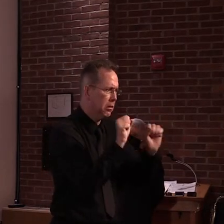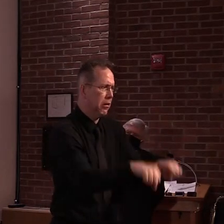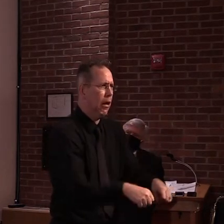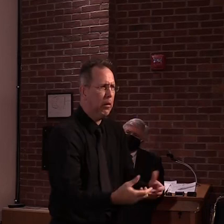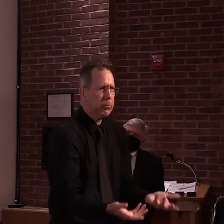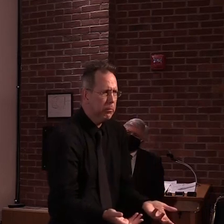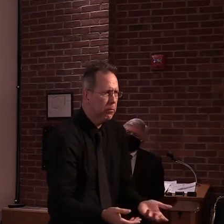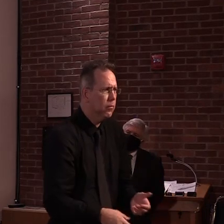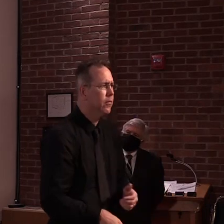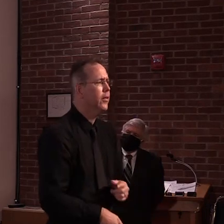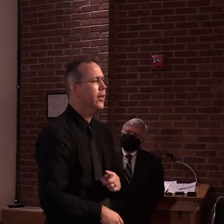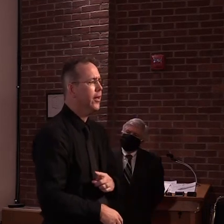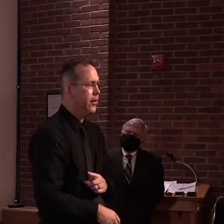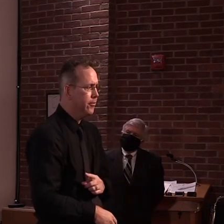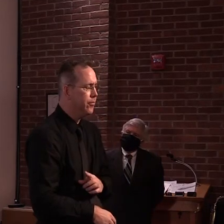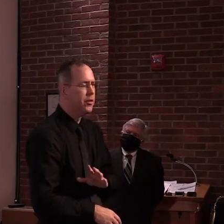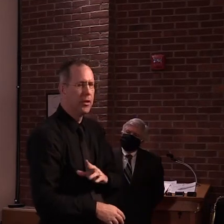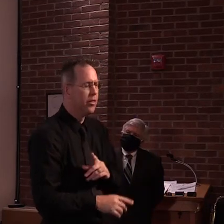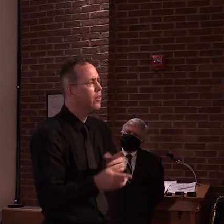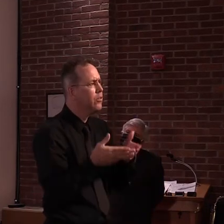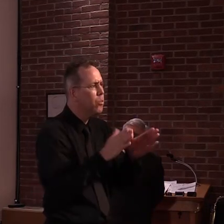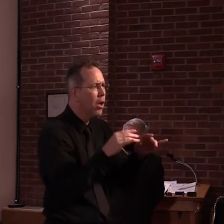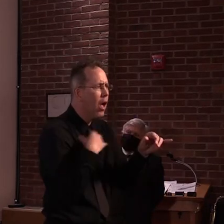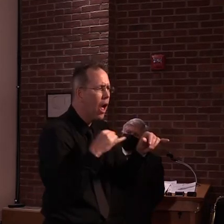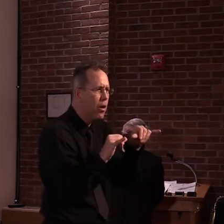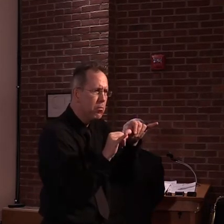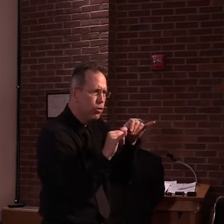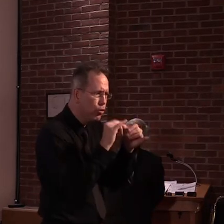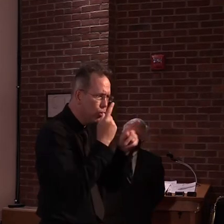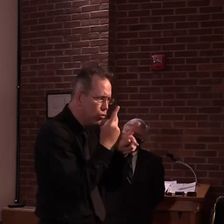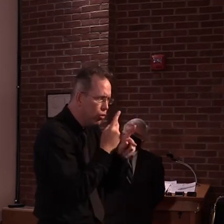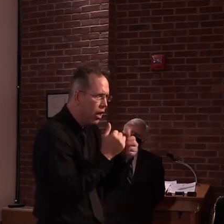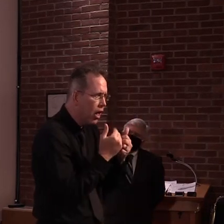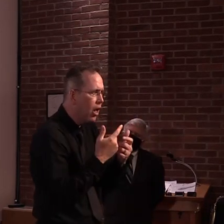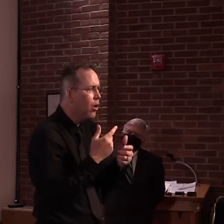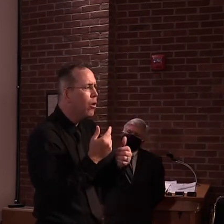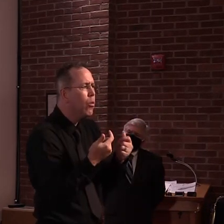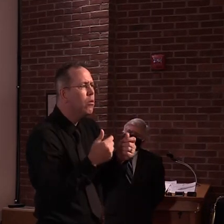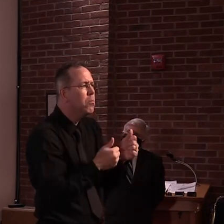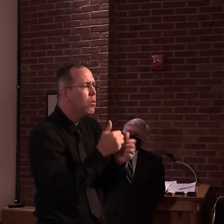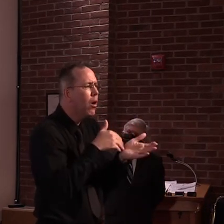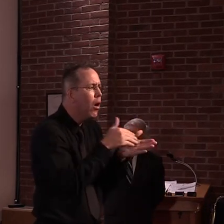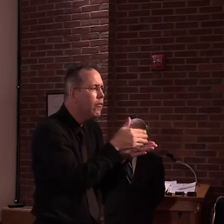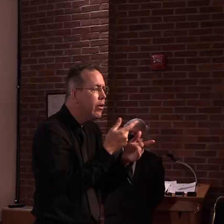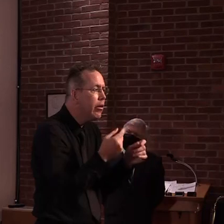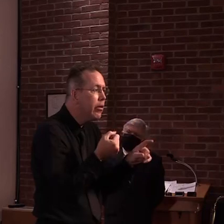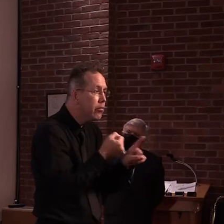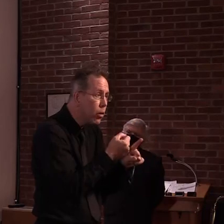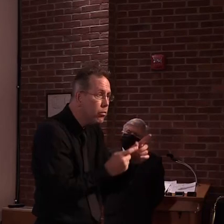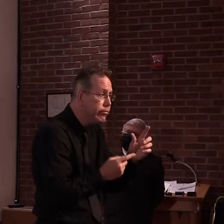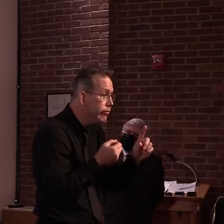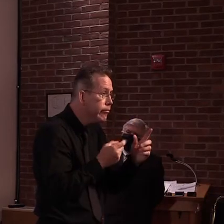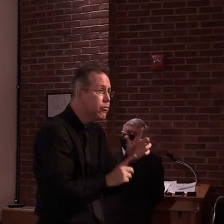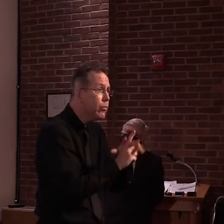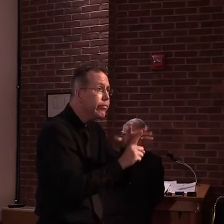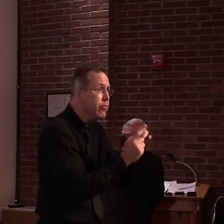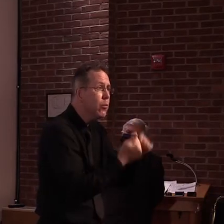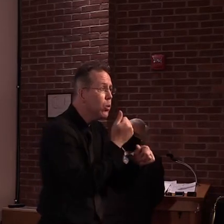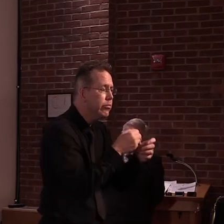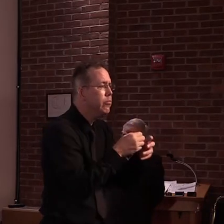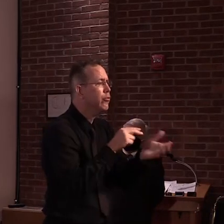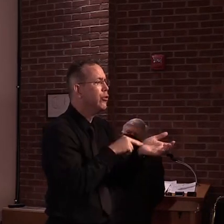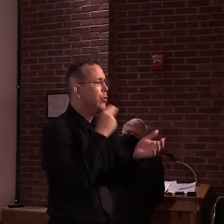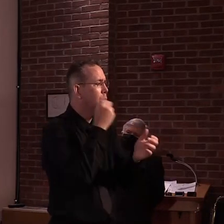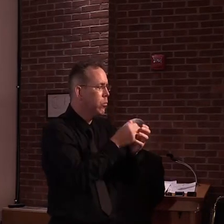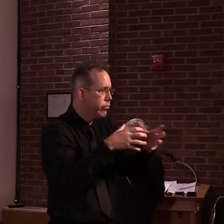of the time, if you're going to find an outbreak in a facility like that, it's because the people who work at these facilities,